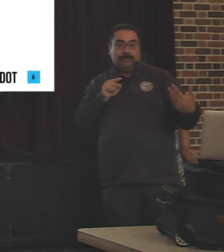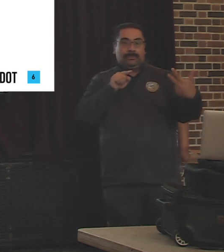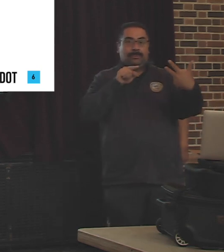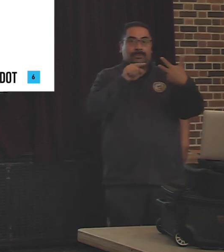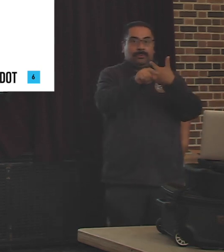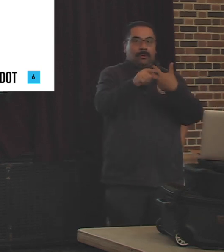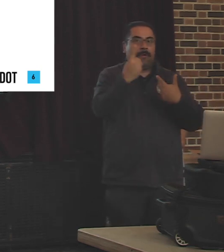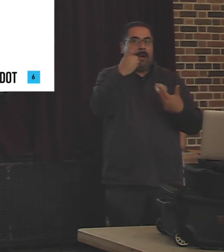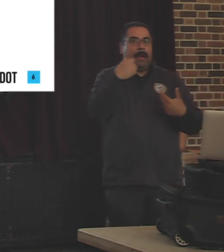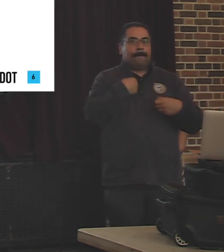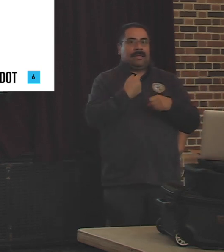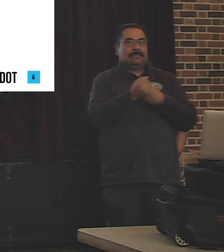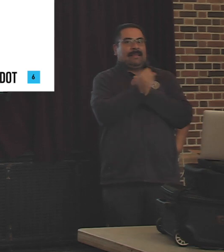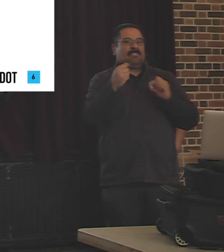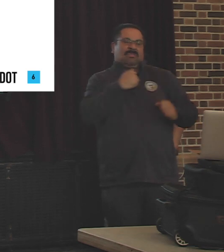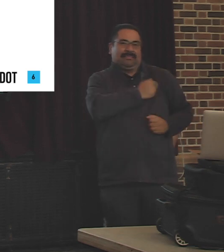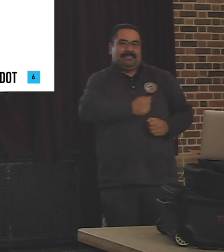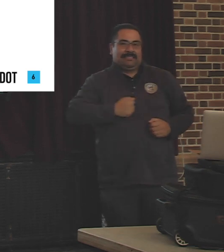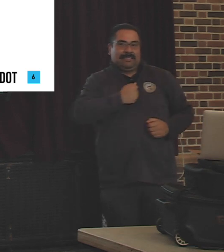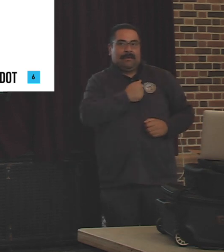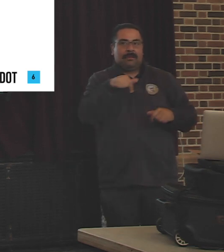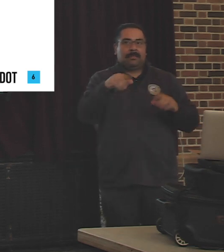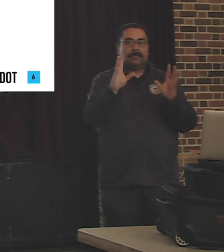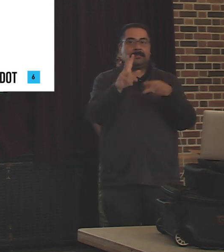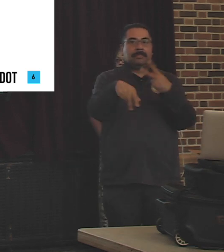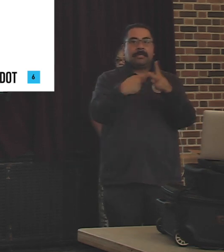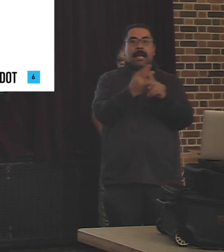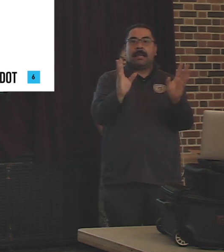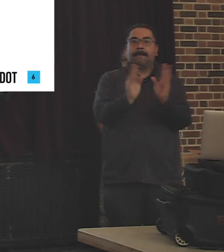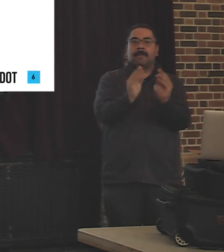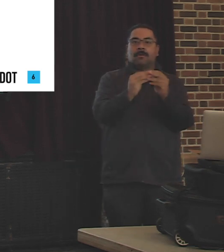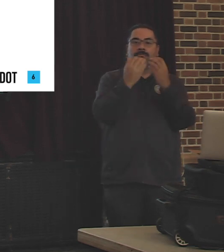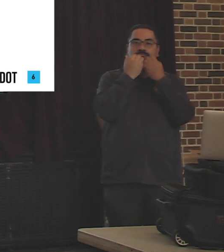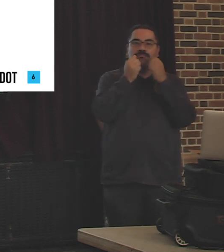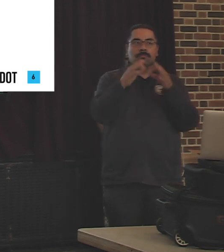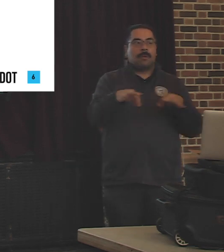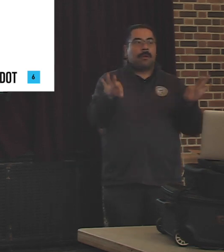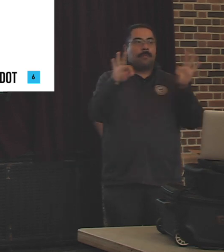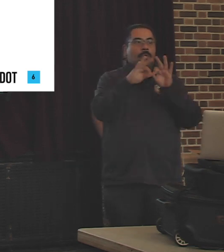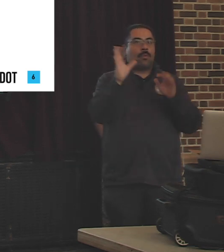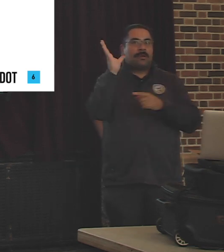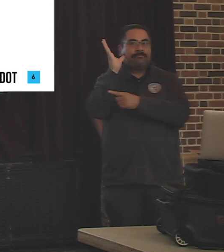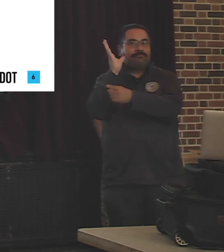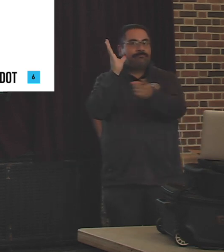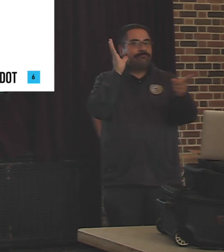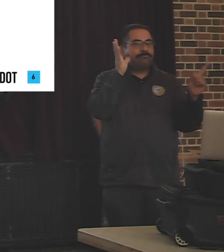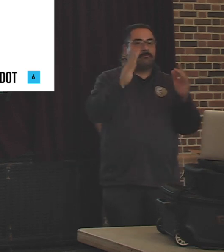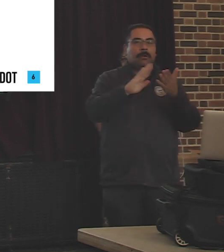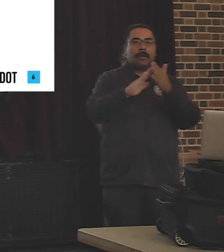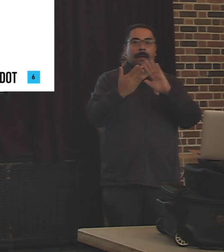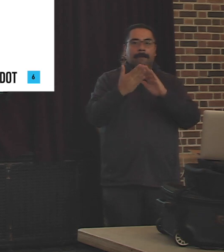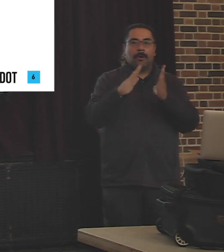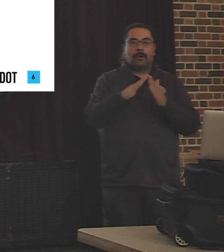for my safety. But I think that these kind of meetings are meaningful because we want to hear what the community has to say. I'm